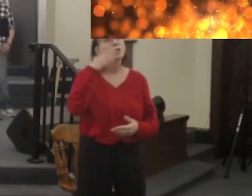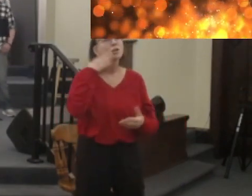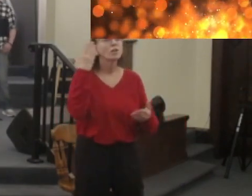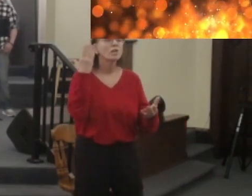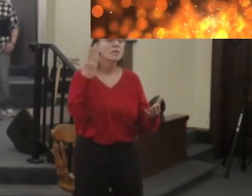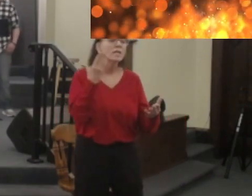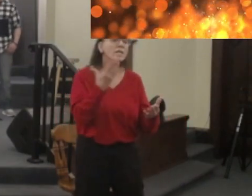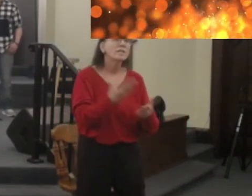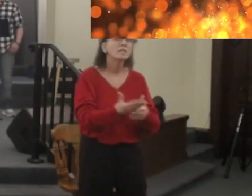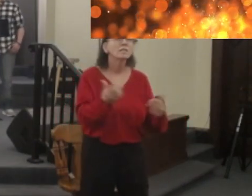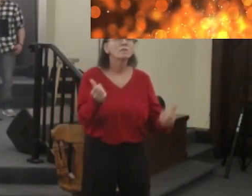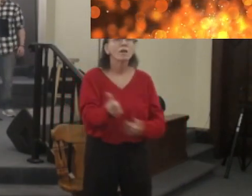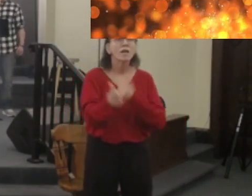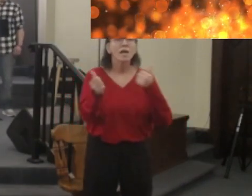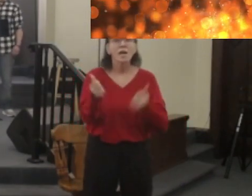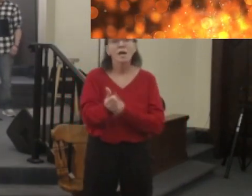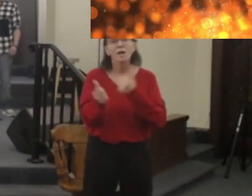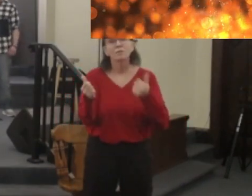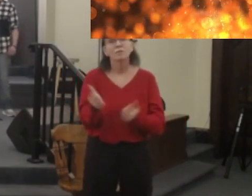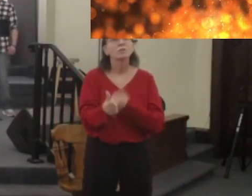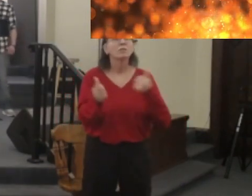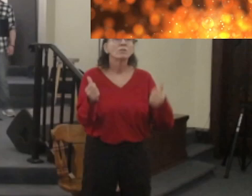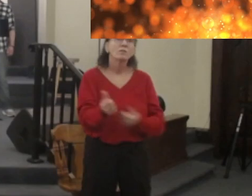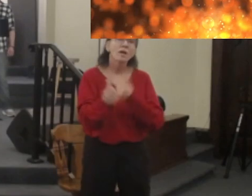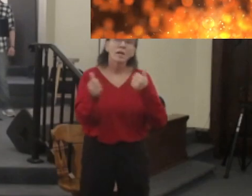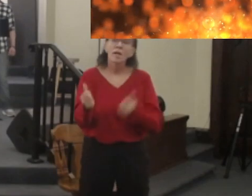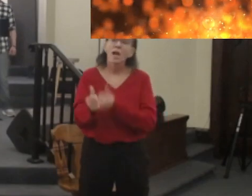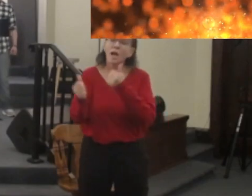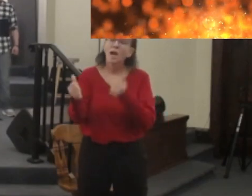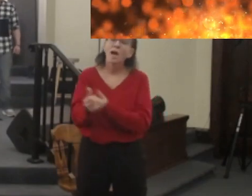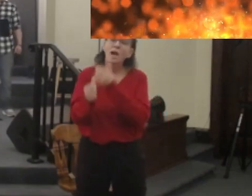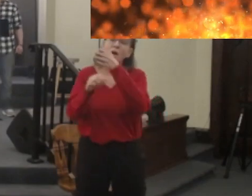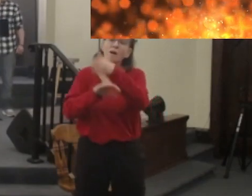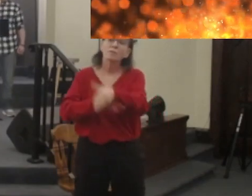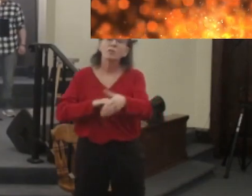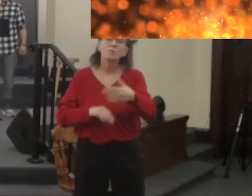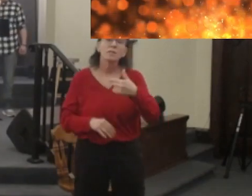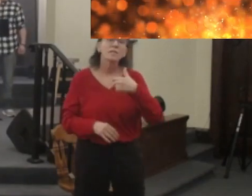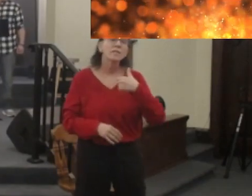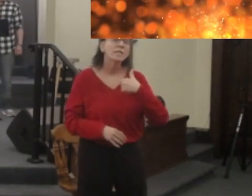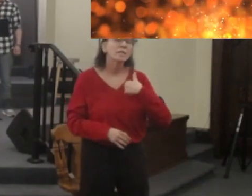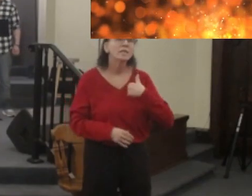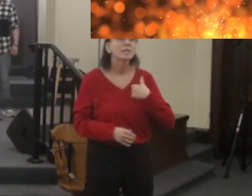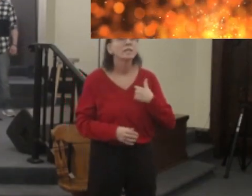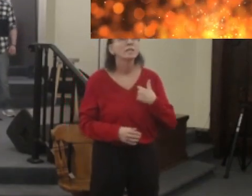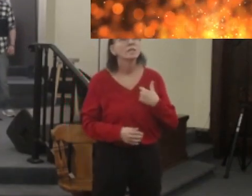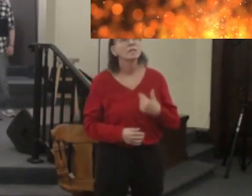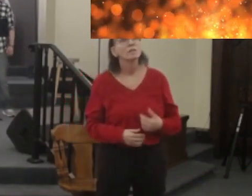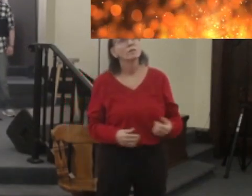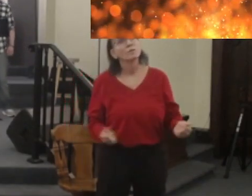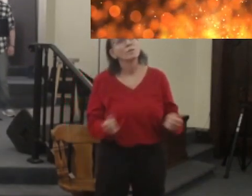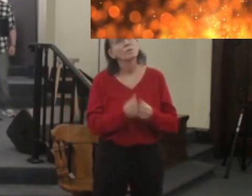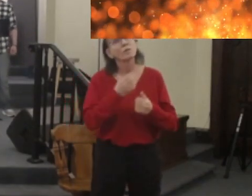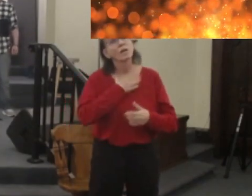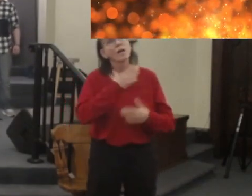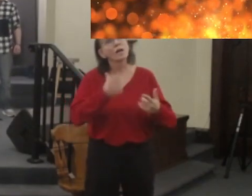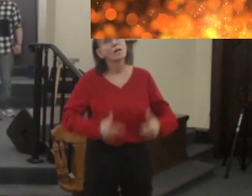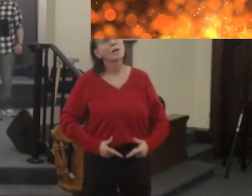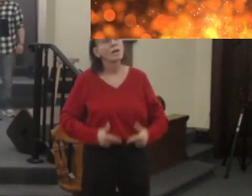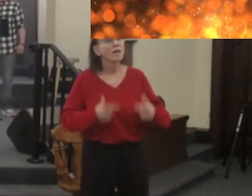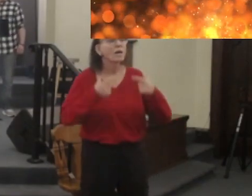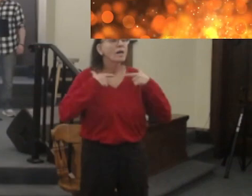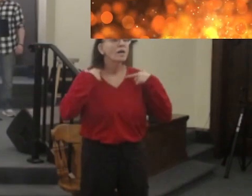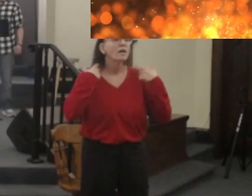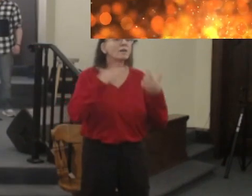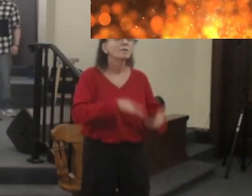Your goodness is running after, it's running after me. With my life laid